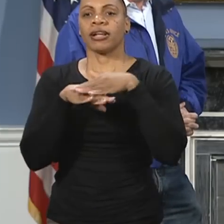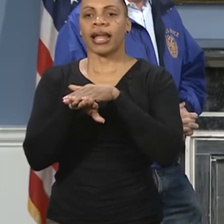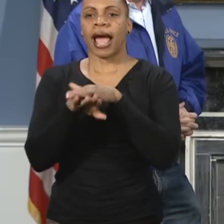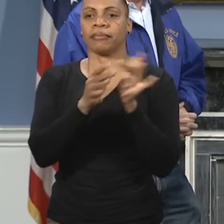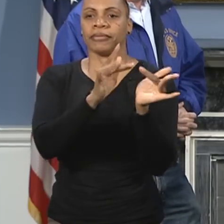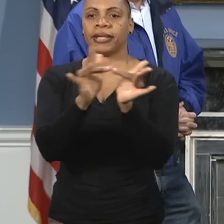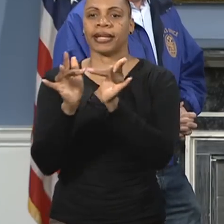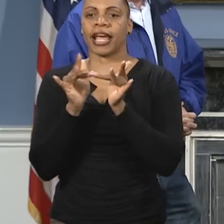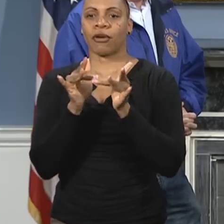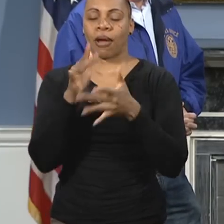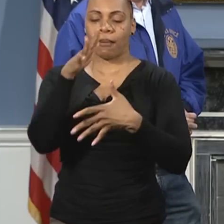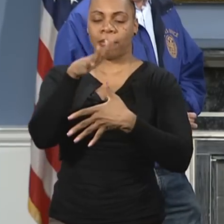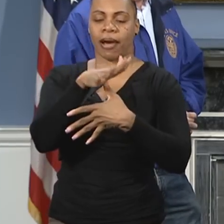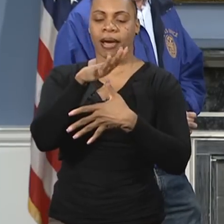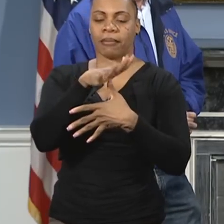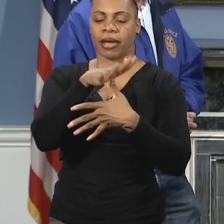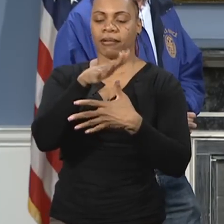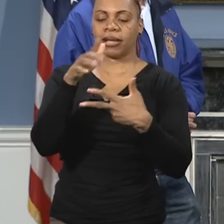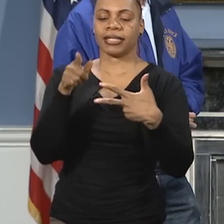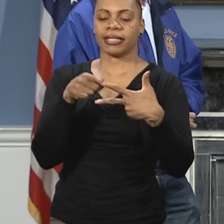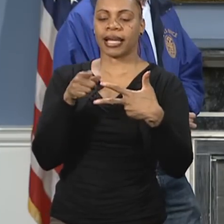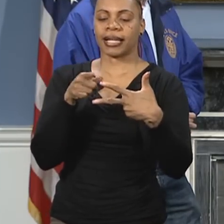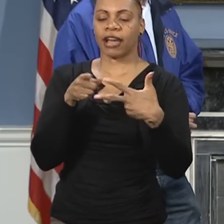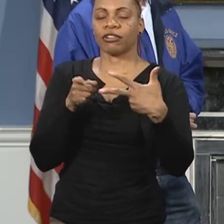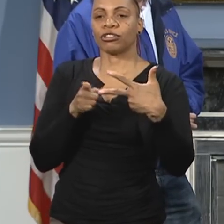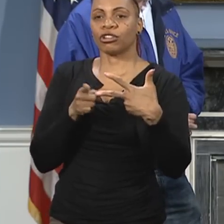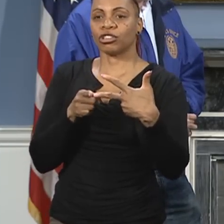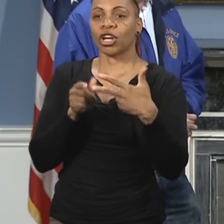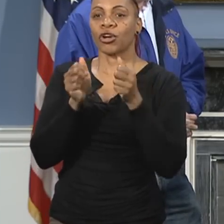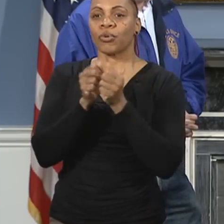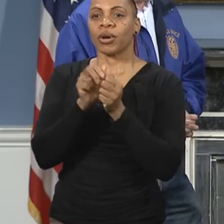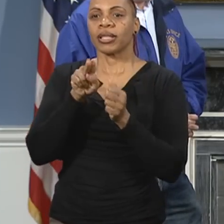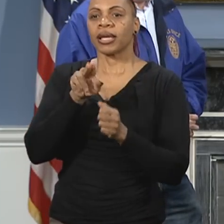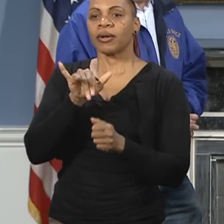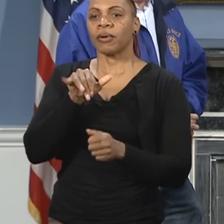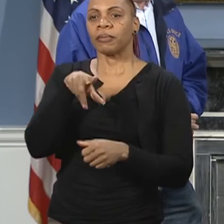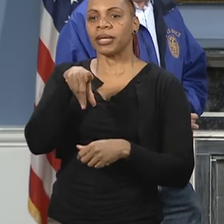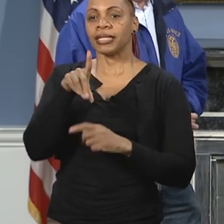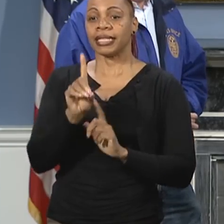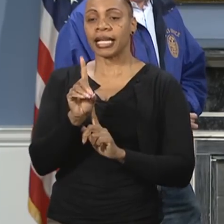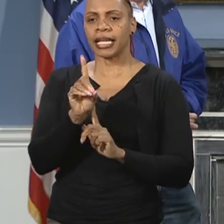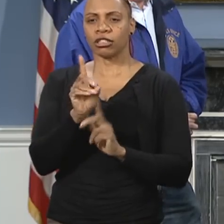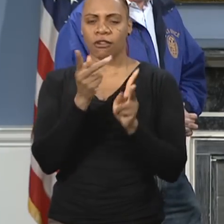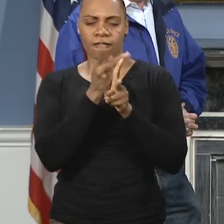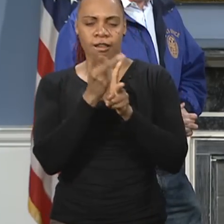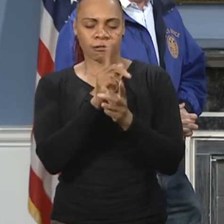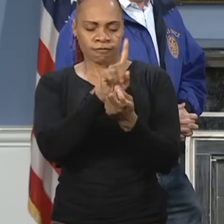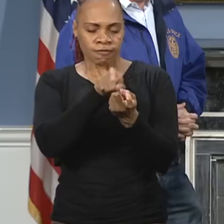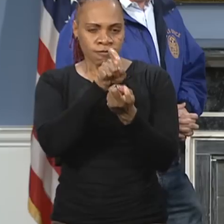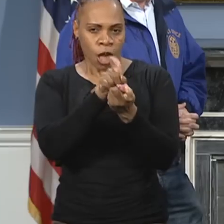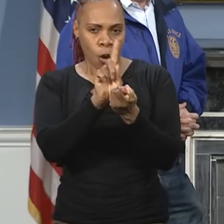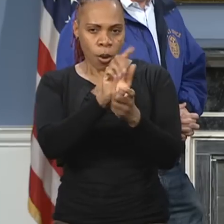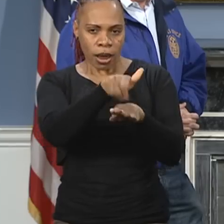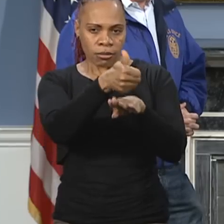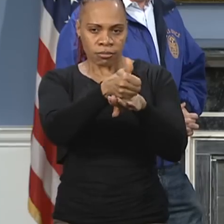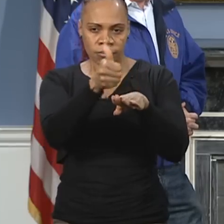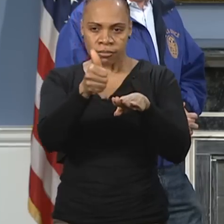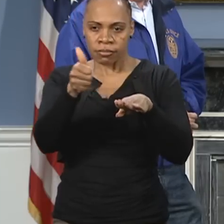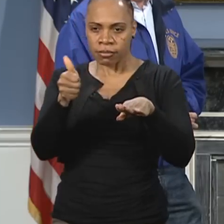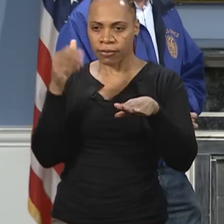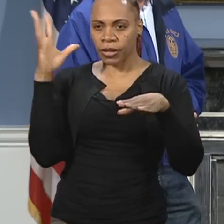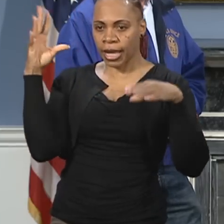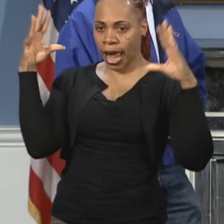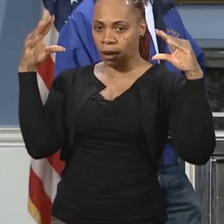of primary, secondary, and tertiary streets with PD so that we can figure out exactly where the cameras are. We've seen some